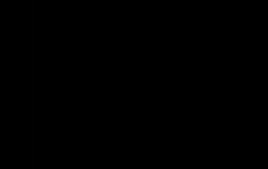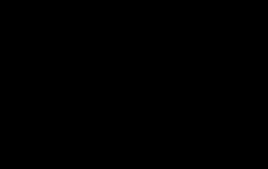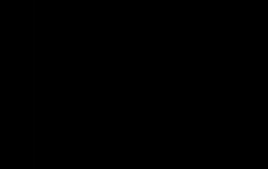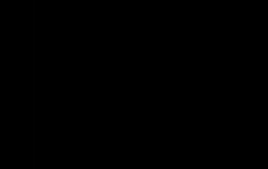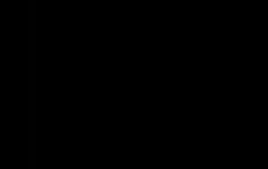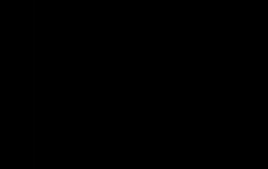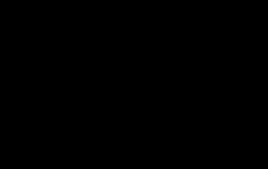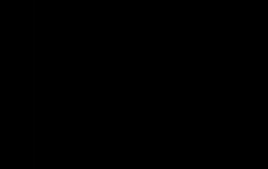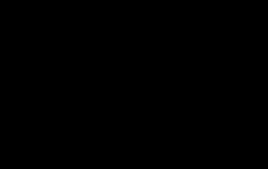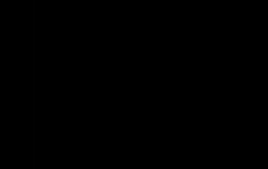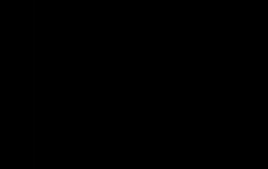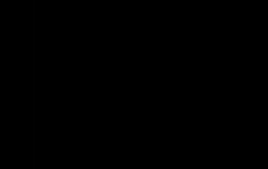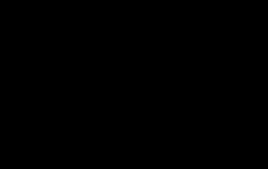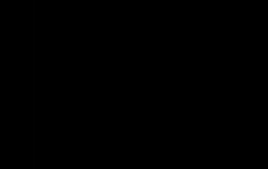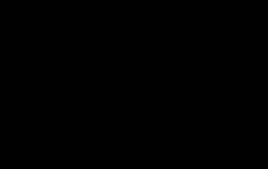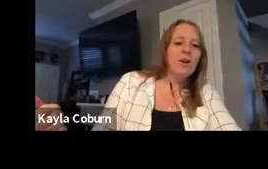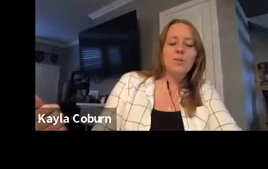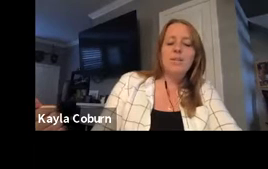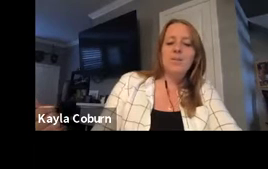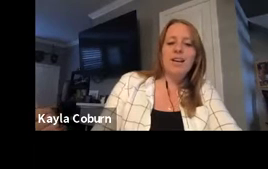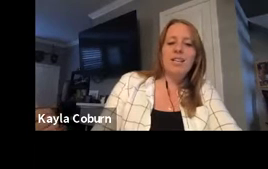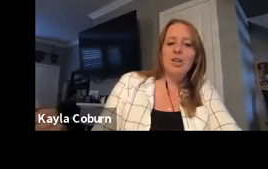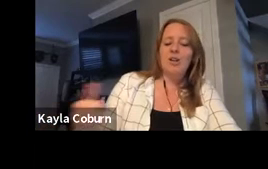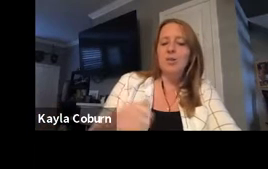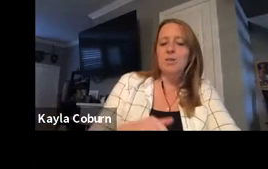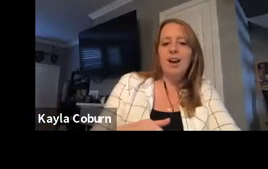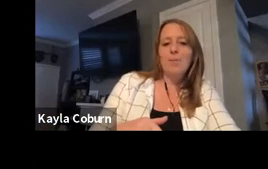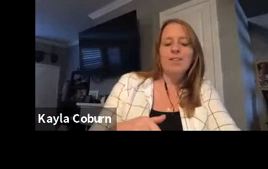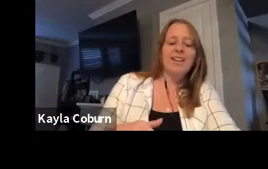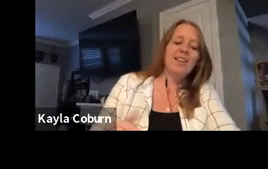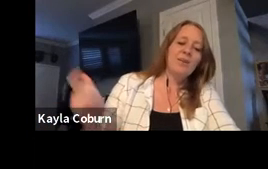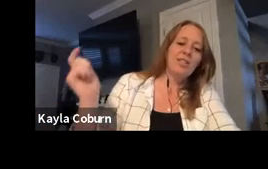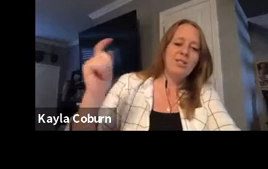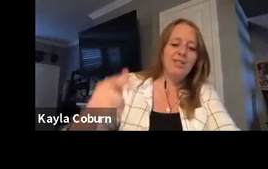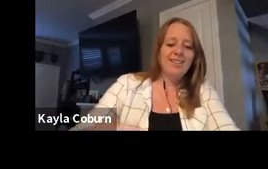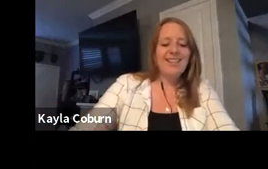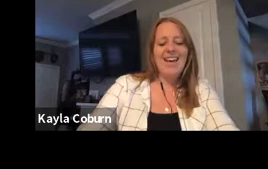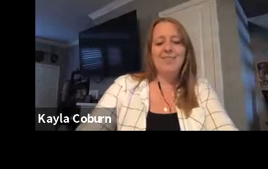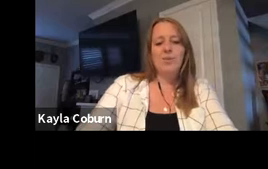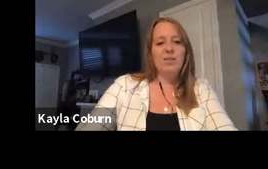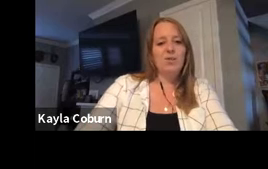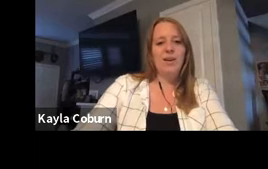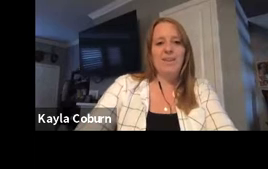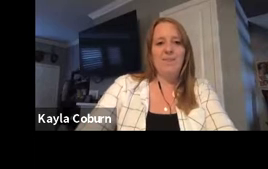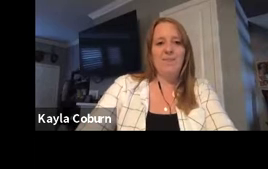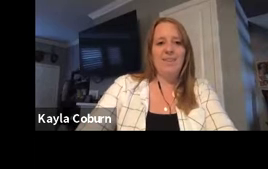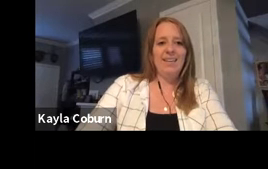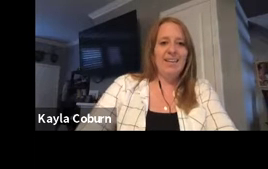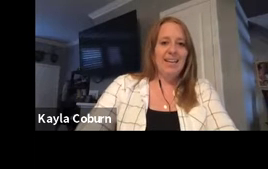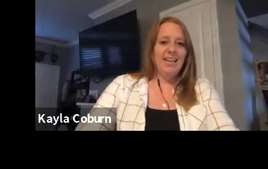you can join that one. If you know anyone who speaks Spanish and also wants to talk about sign language, that is the one to